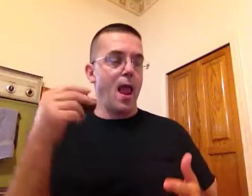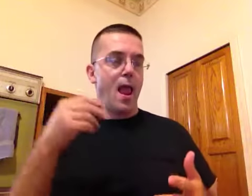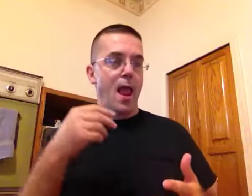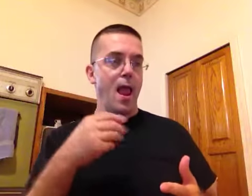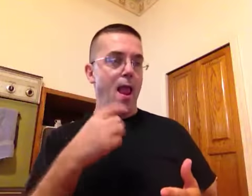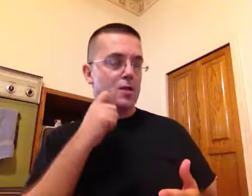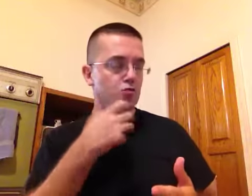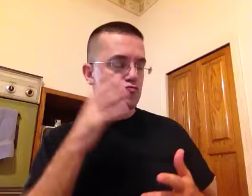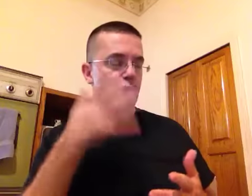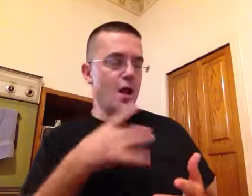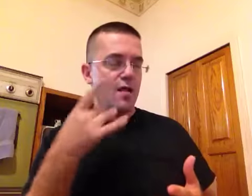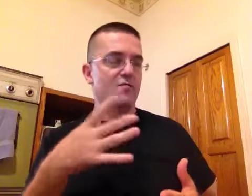I think that was it.